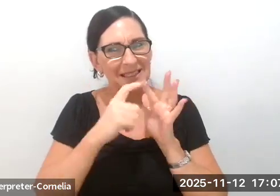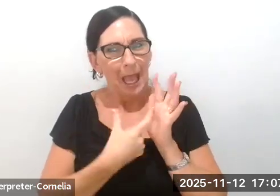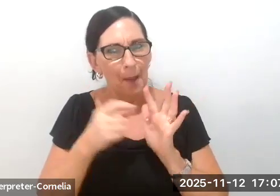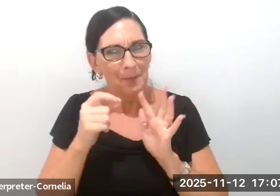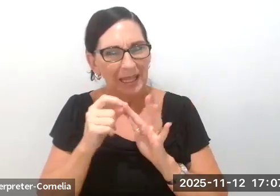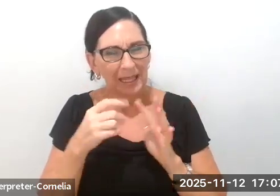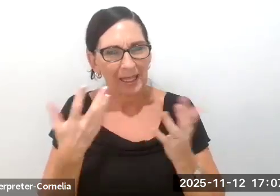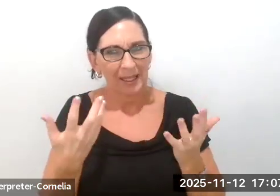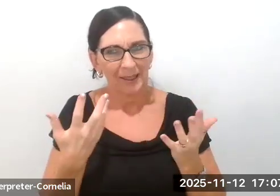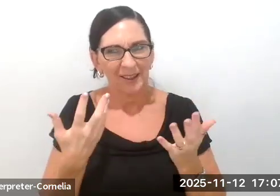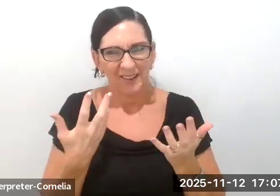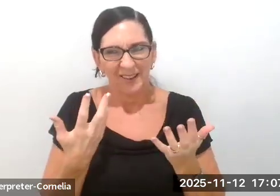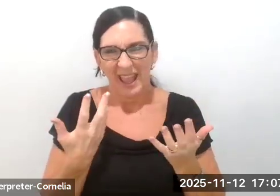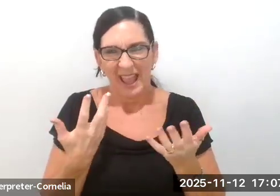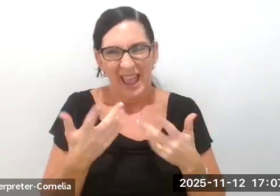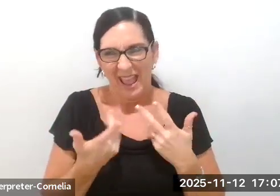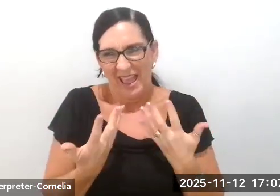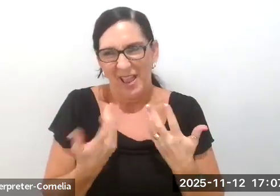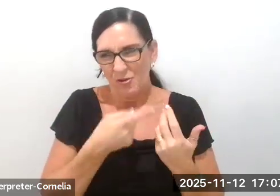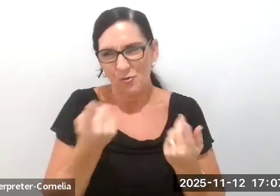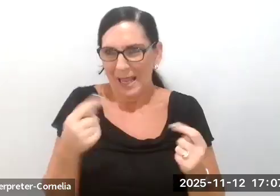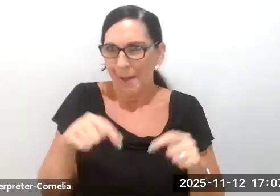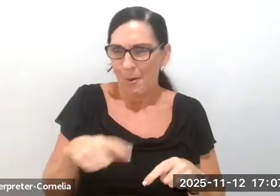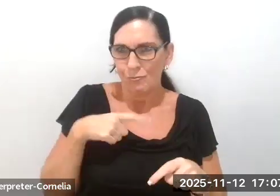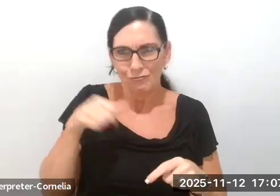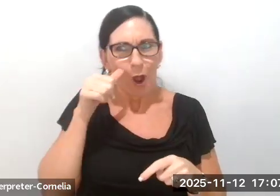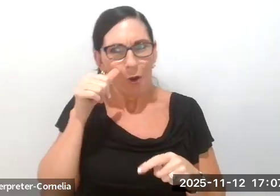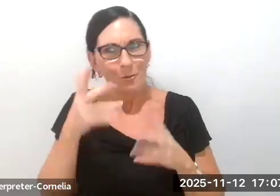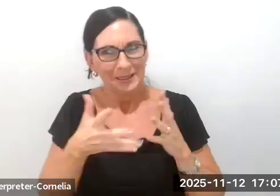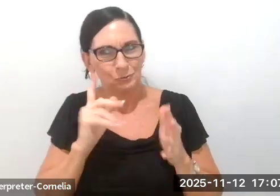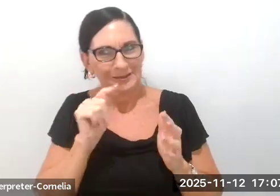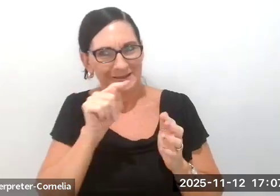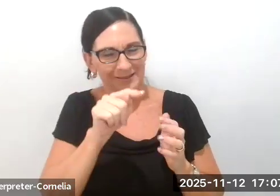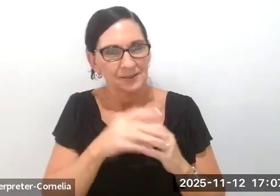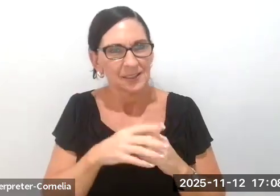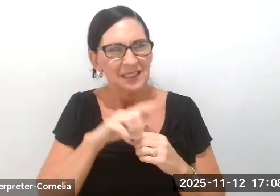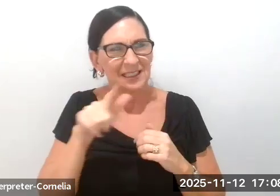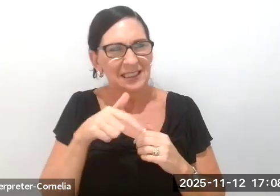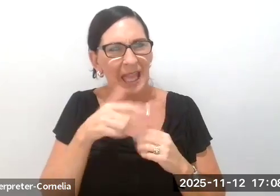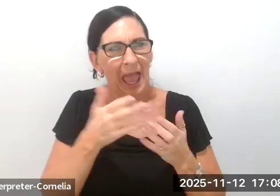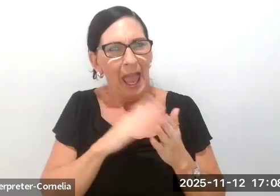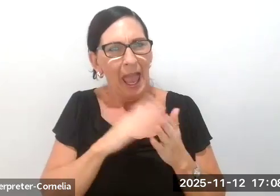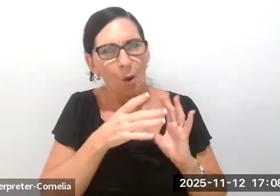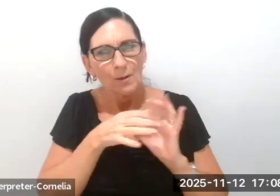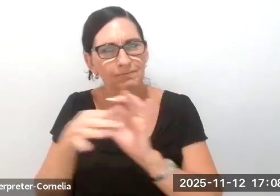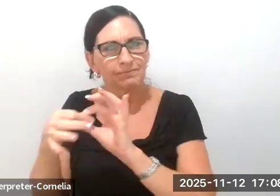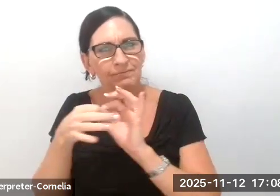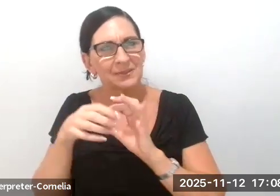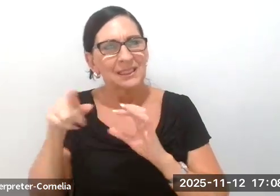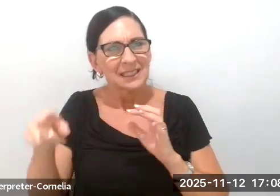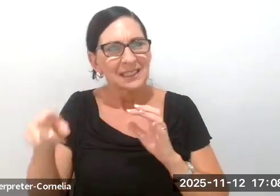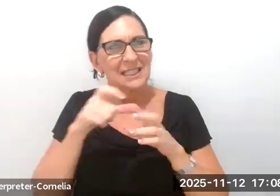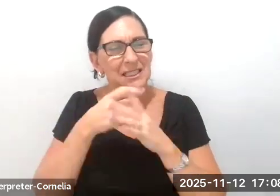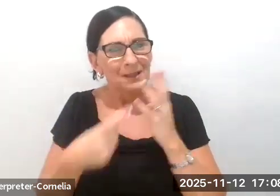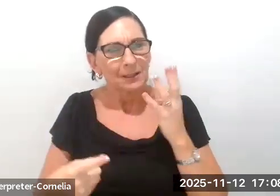been here. You wouldn't be here already, but what drives our work and how it connects to the Disability Research Leadership Program